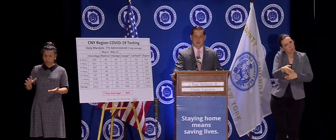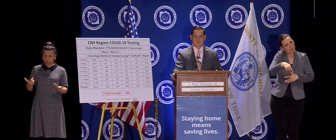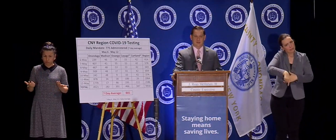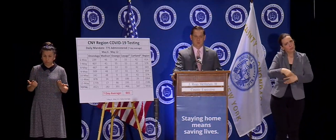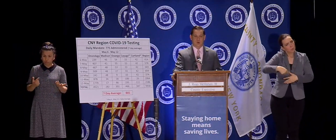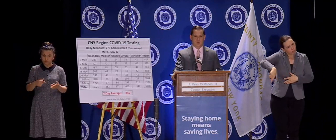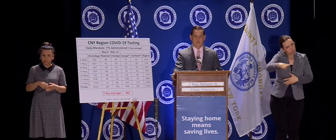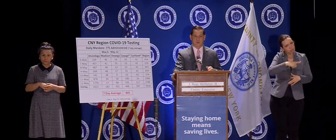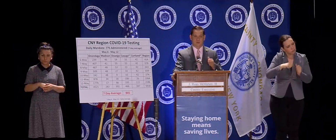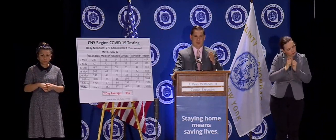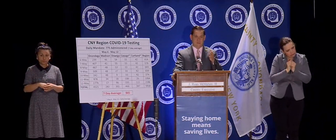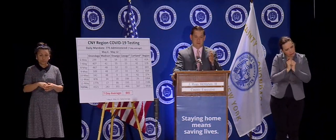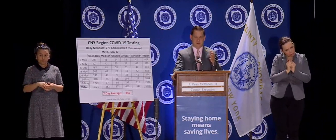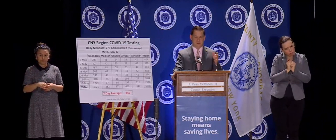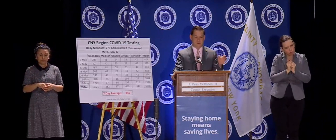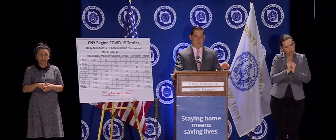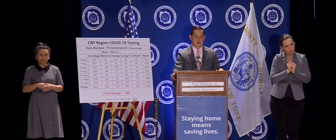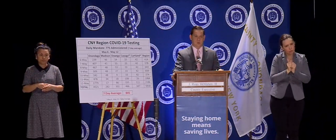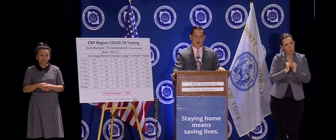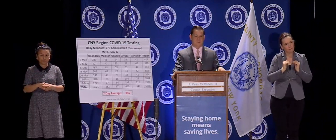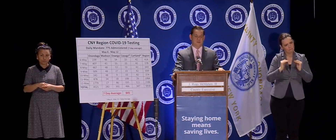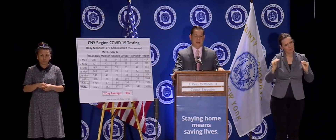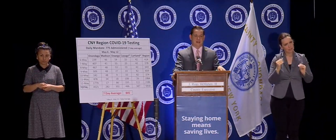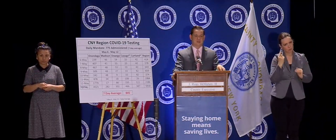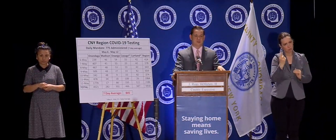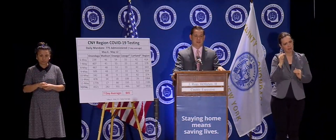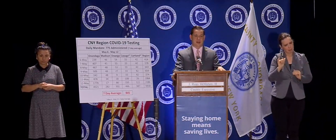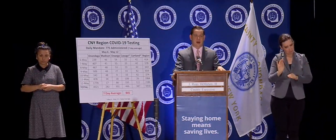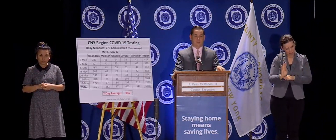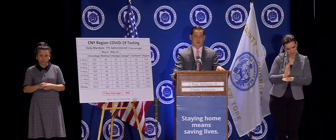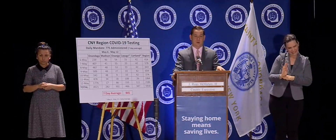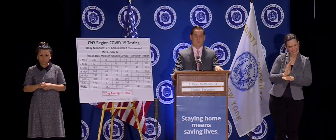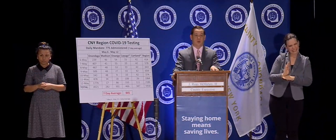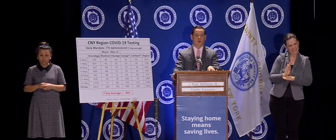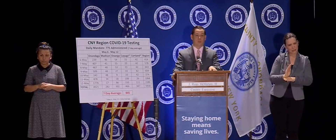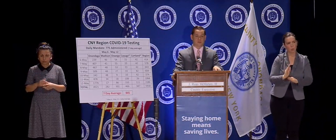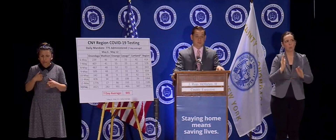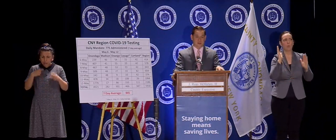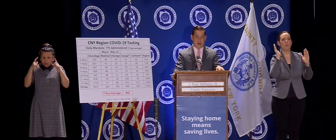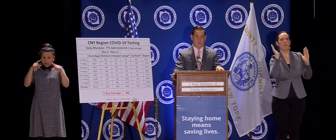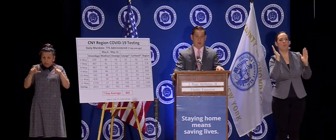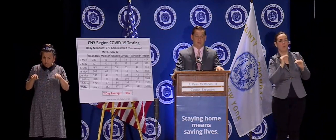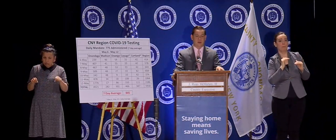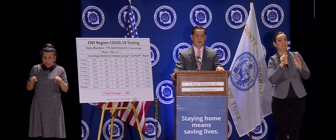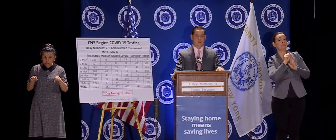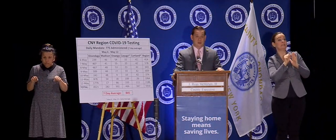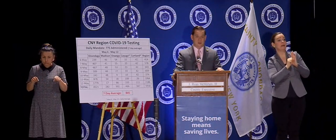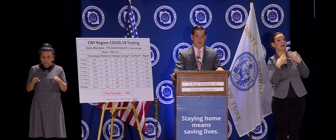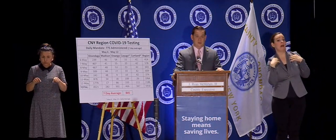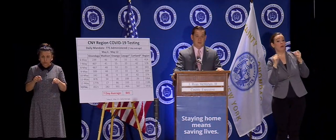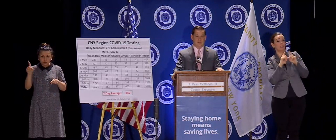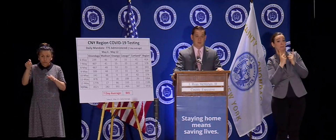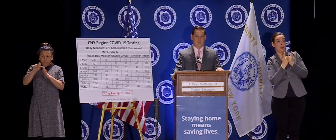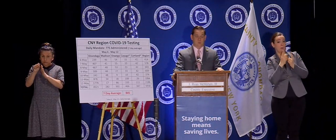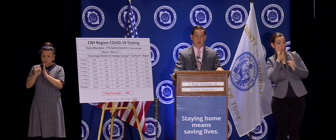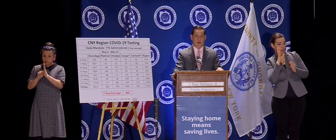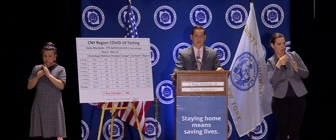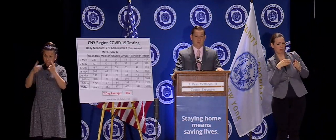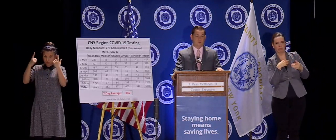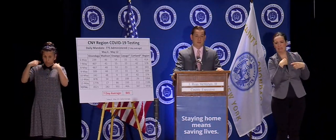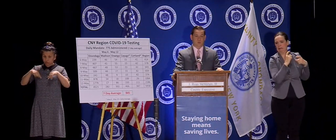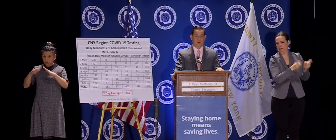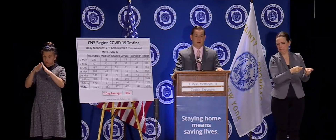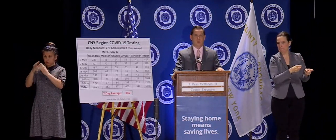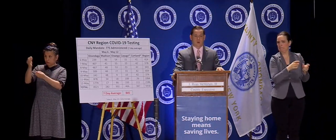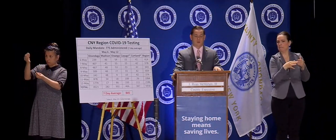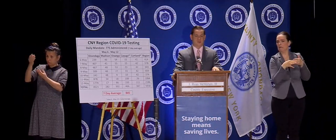I think in phase one, hopefully for that business, we'll have some guidance from state health to know if their whole business can operate this